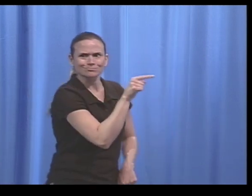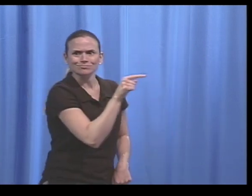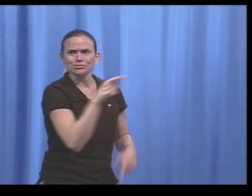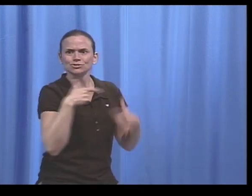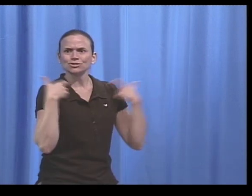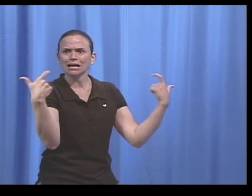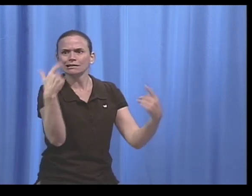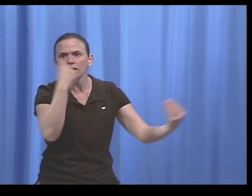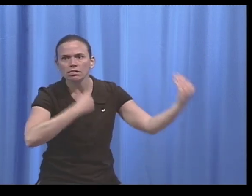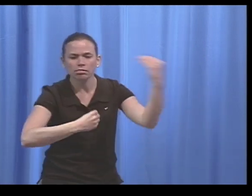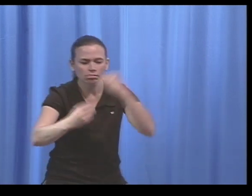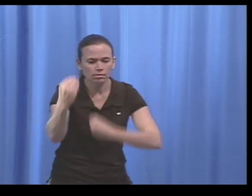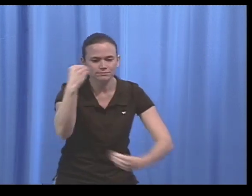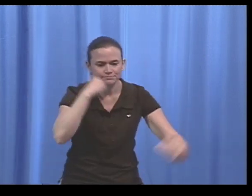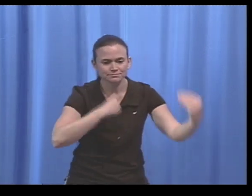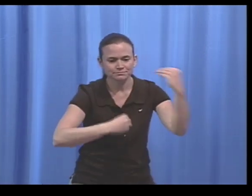while the giant ate.